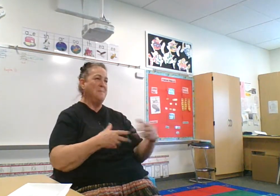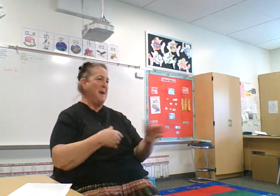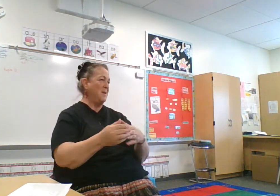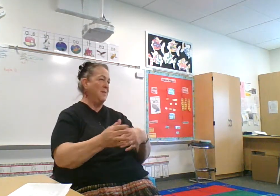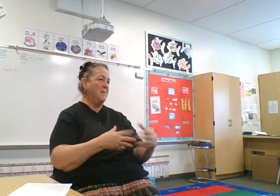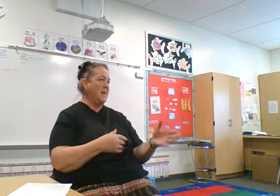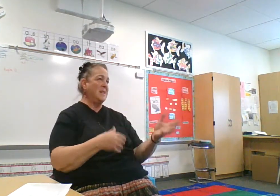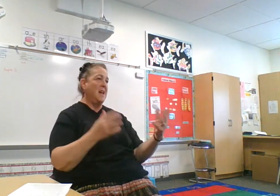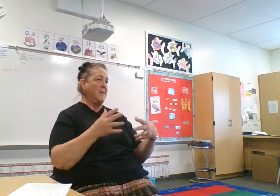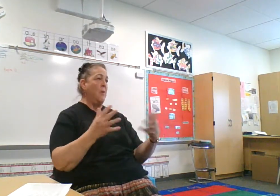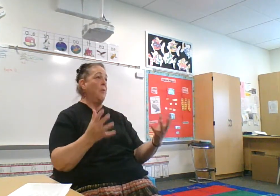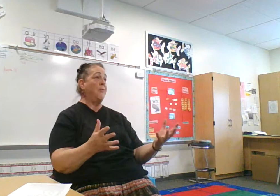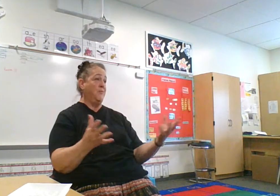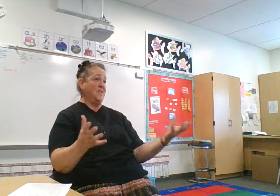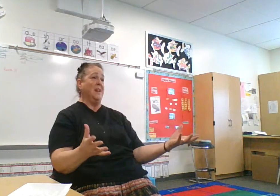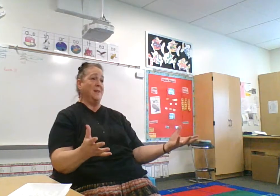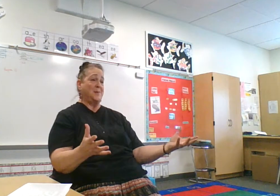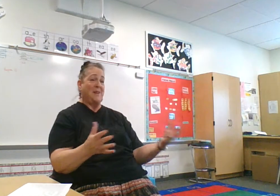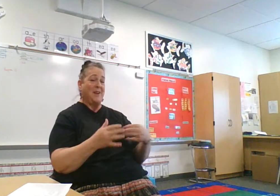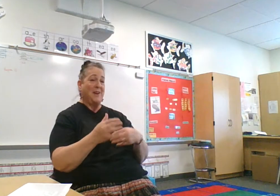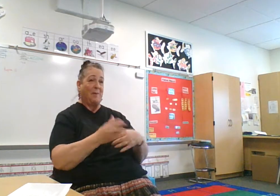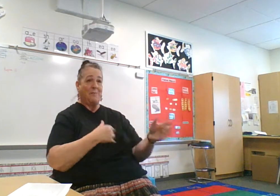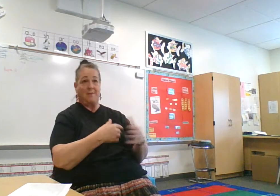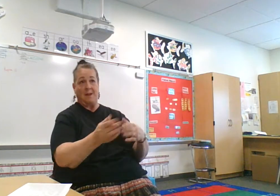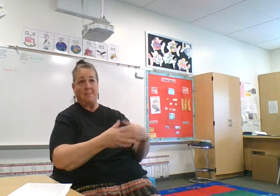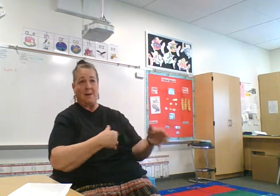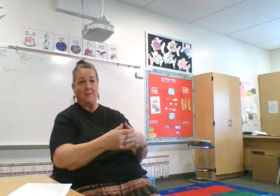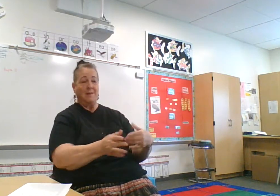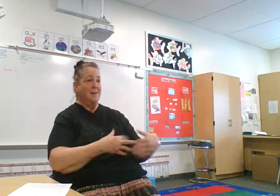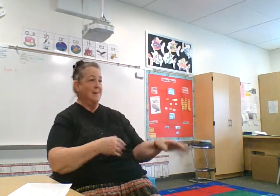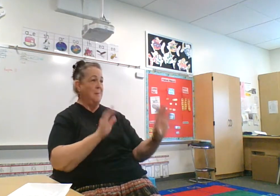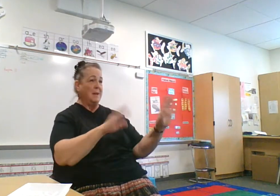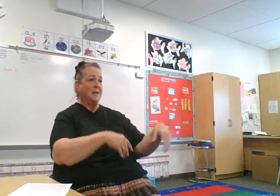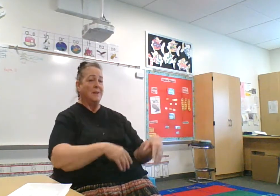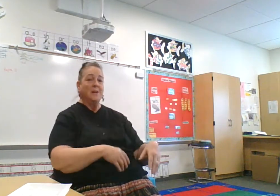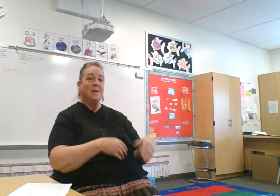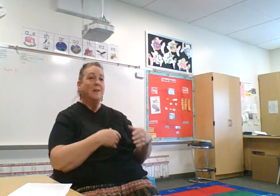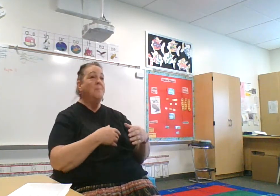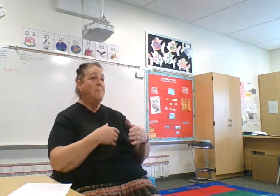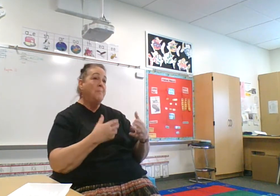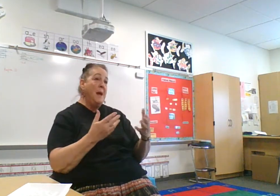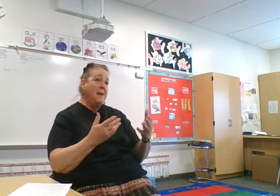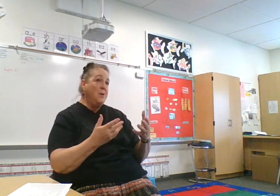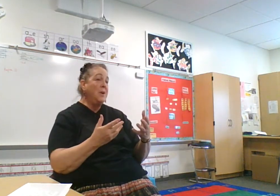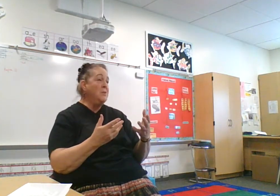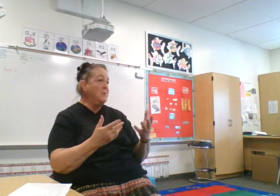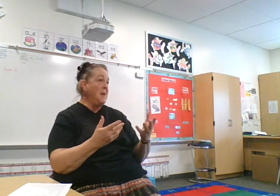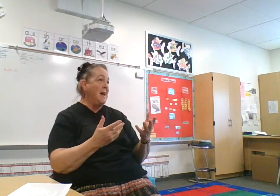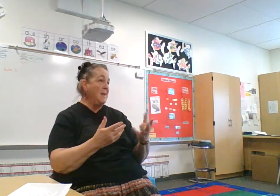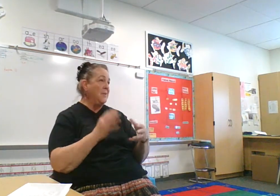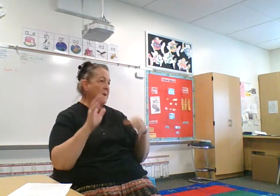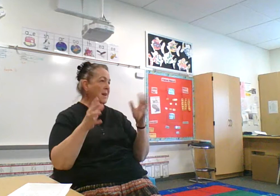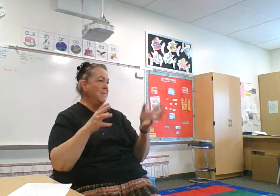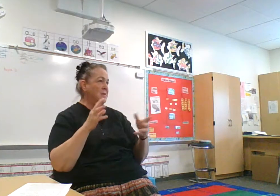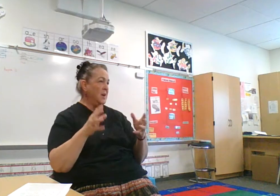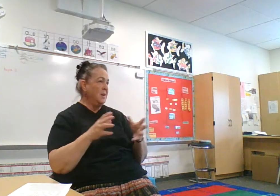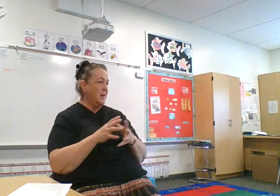matter. That's kind of a whole sentence right there. It doesn't matter. No big deal. And you can do that if you're kind of in a